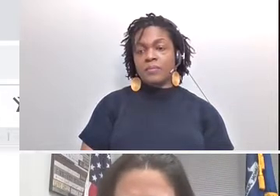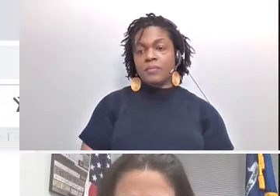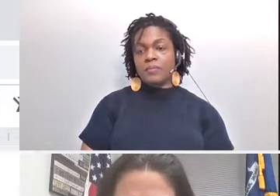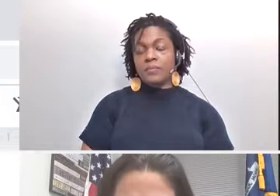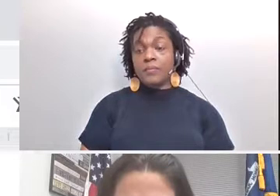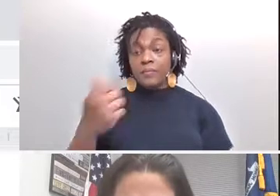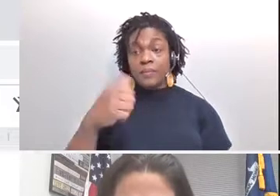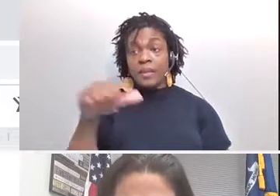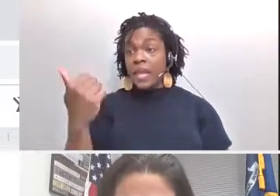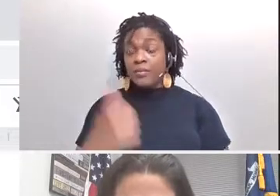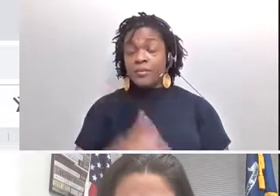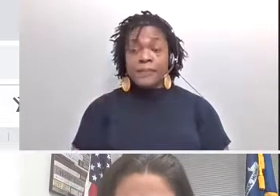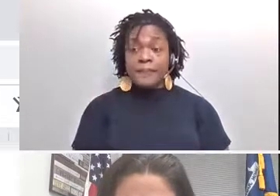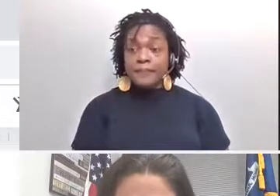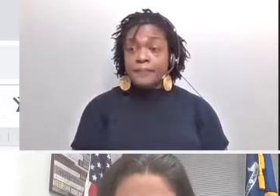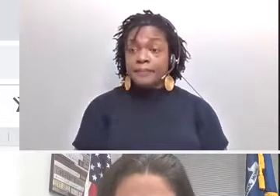Anything else?